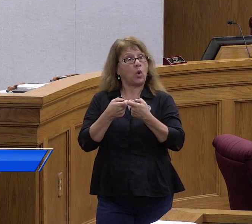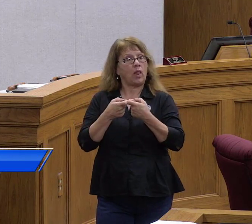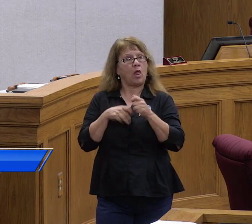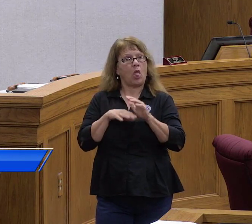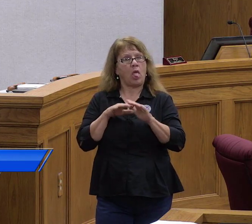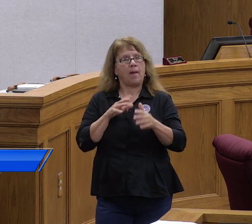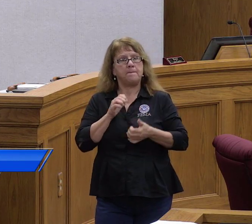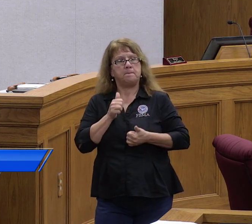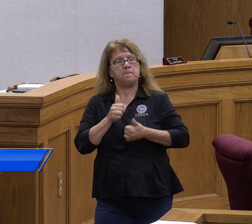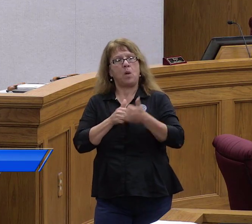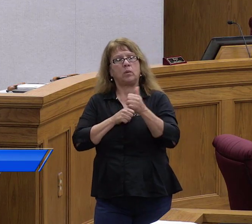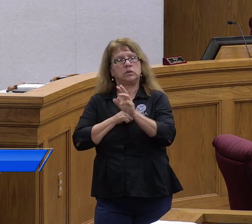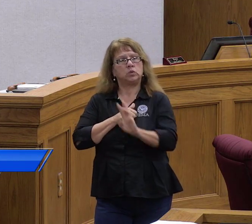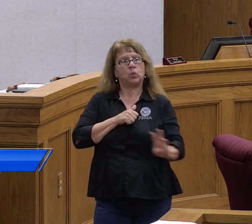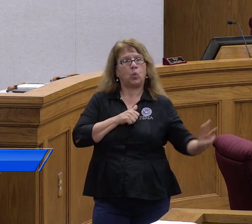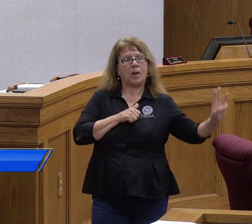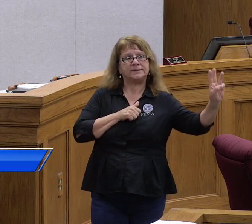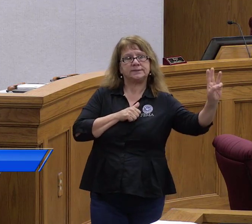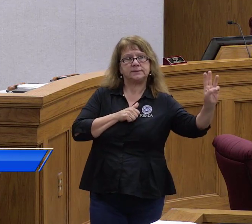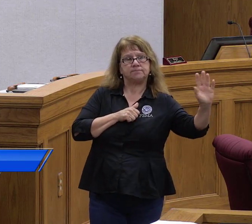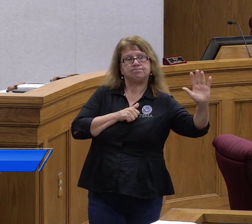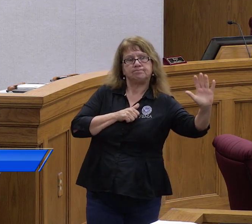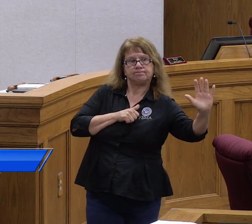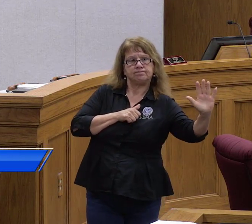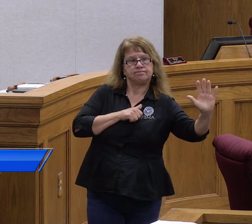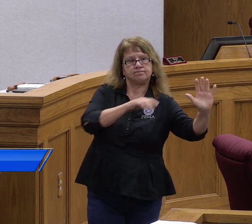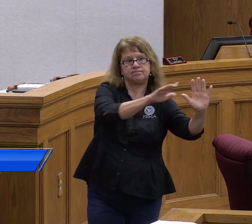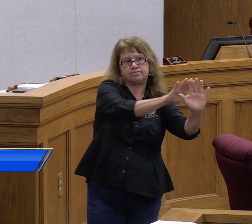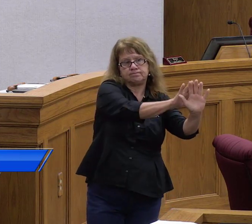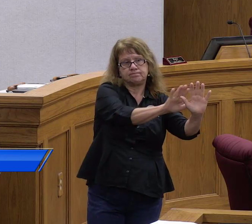most westerly side of that portion of the